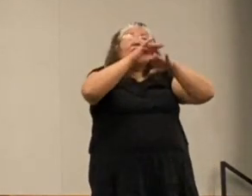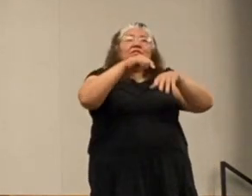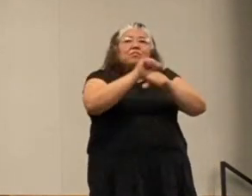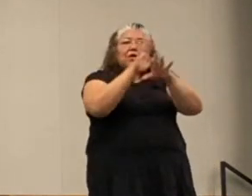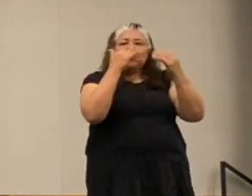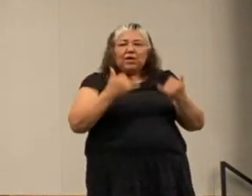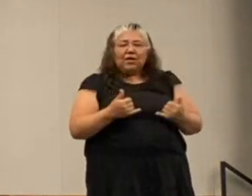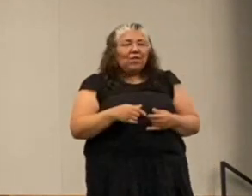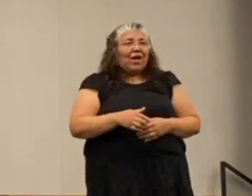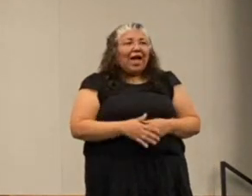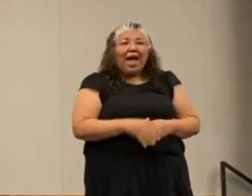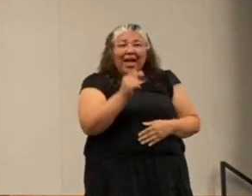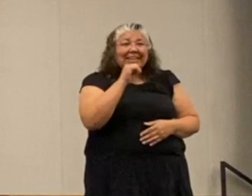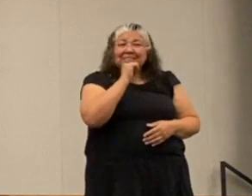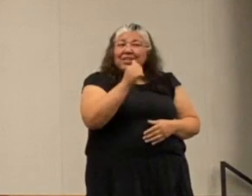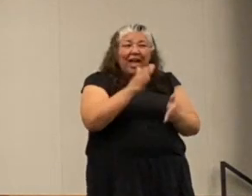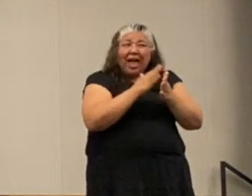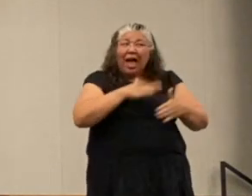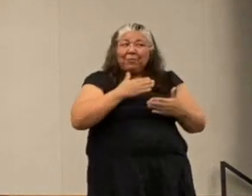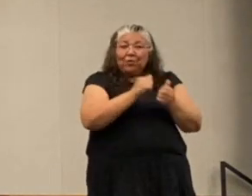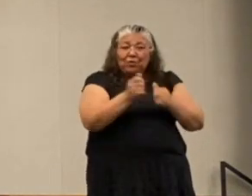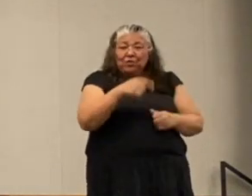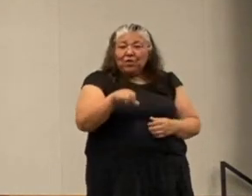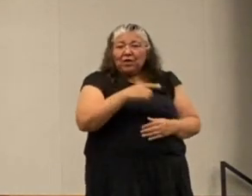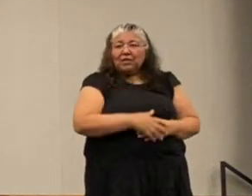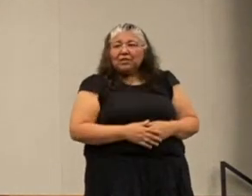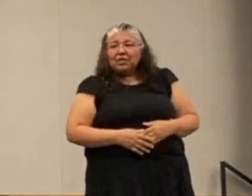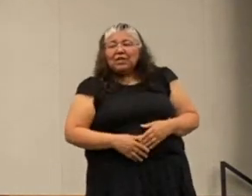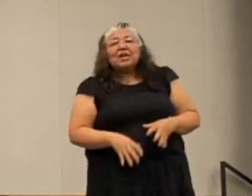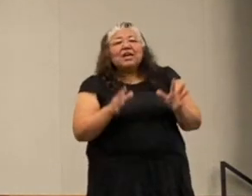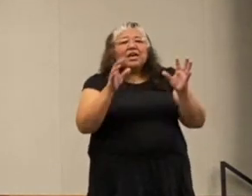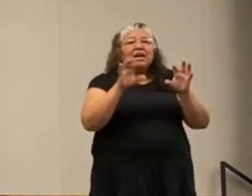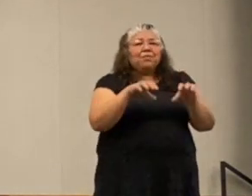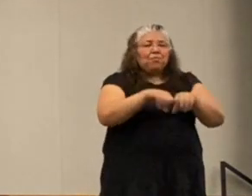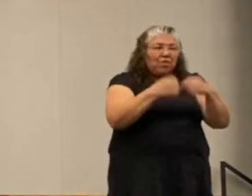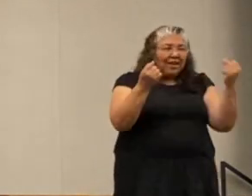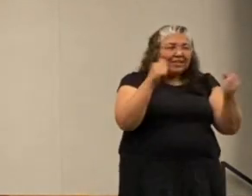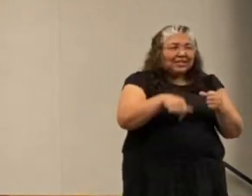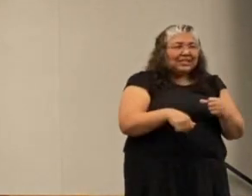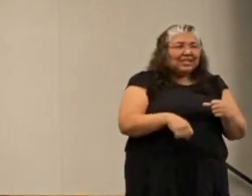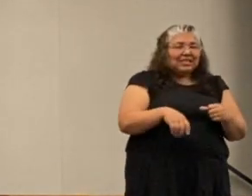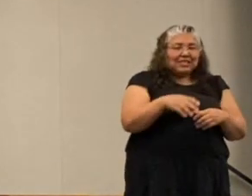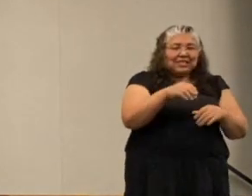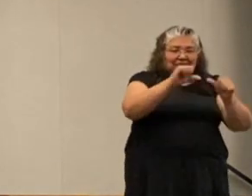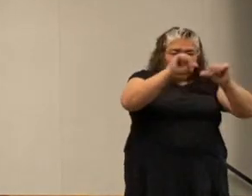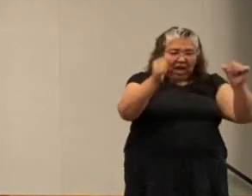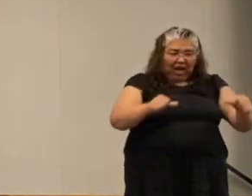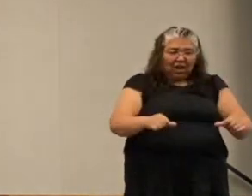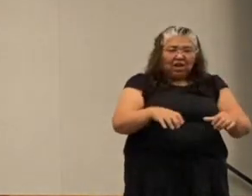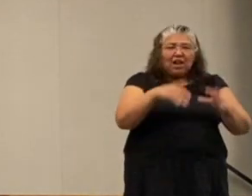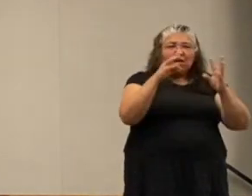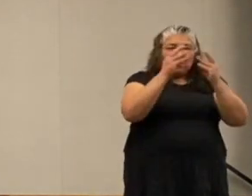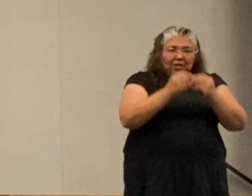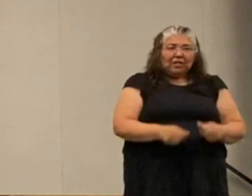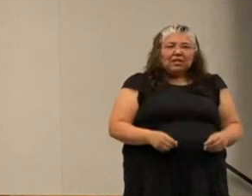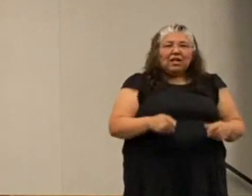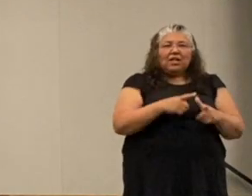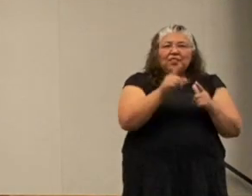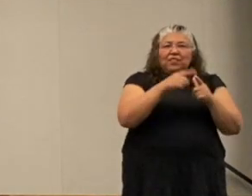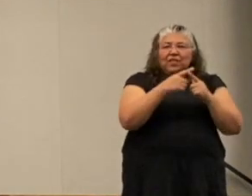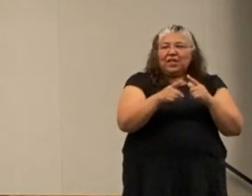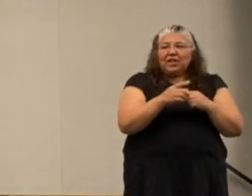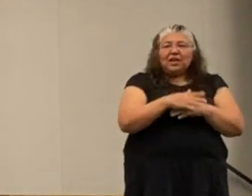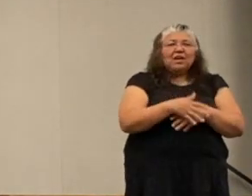now, and he's not happy with you guys, right? And he tears it down. He breaks this idol in front of him, and he melts it down, and he crystallizes, and he makes